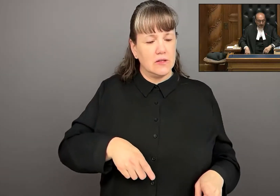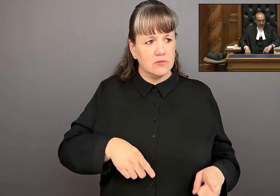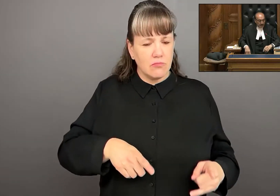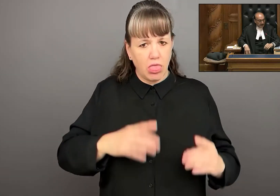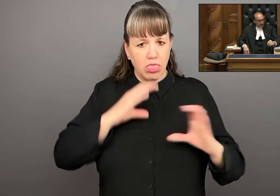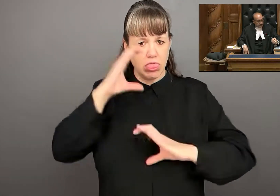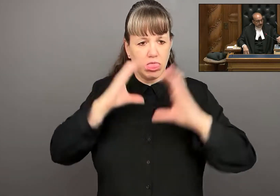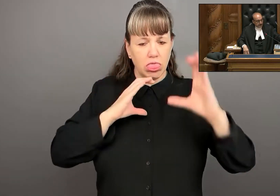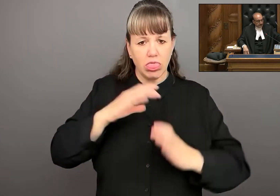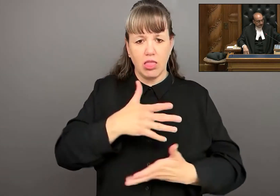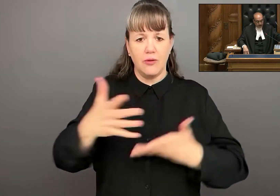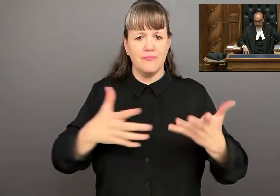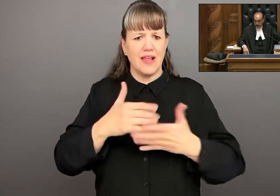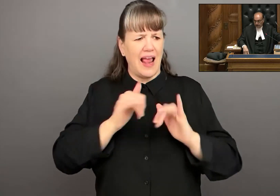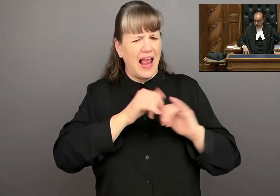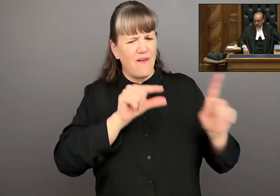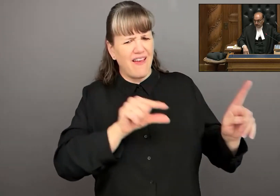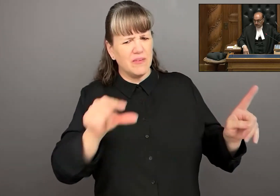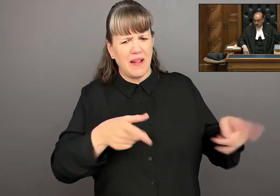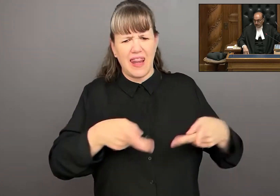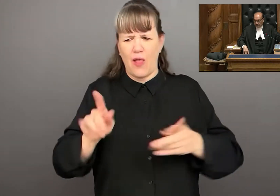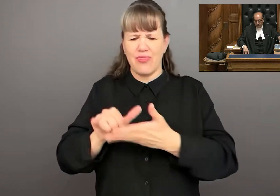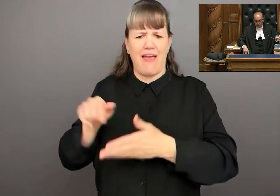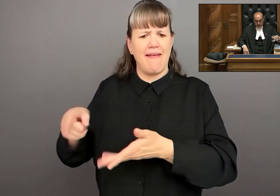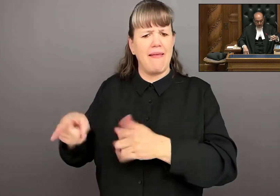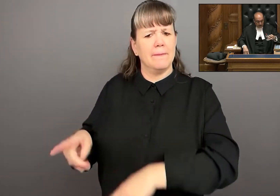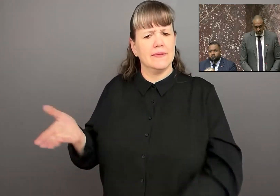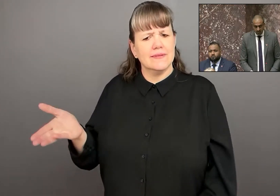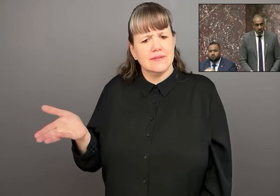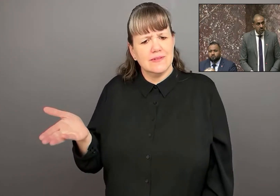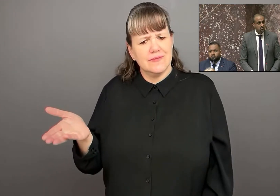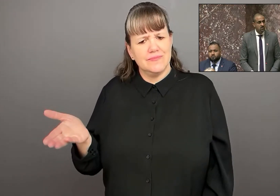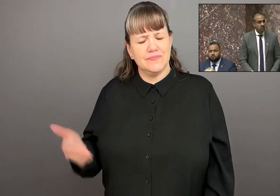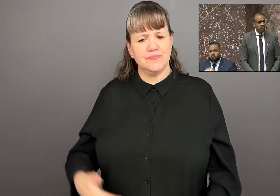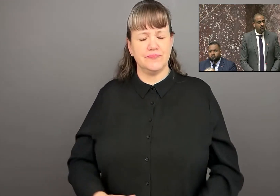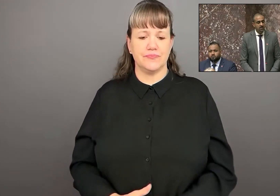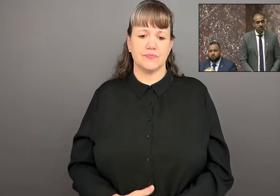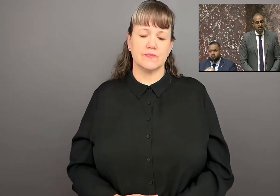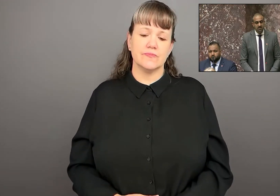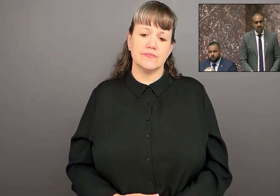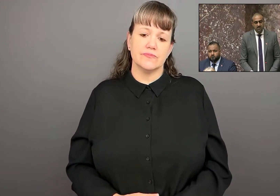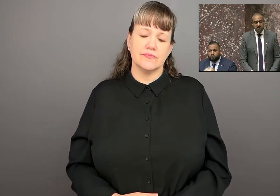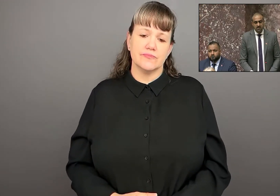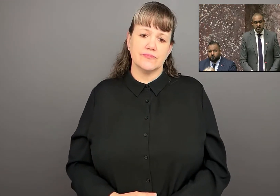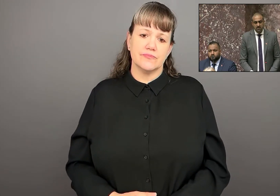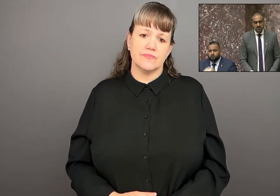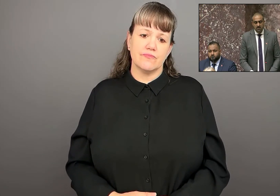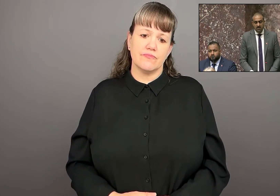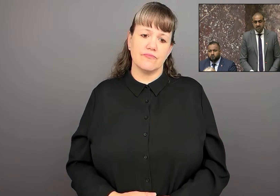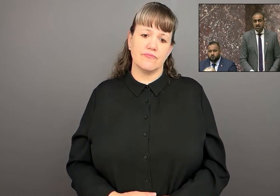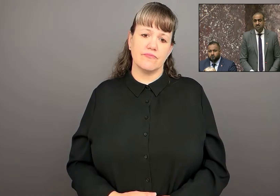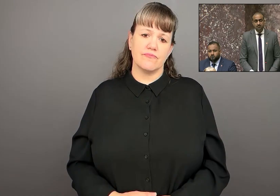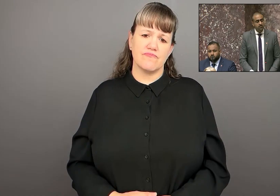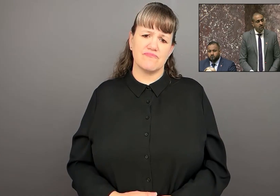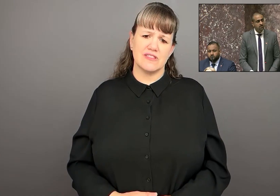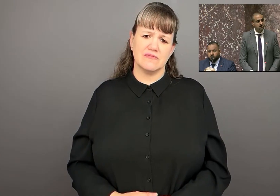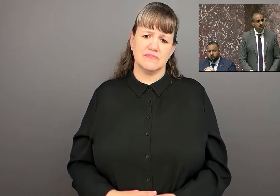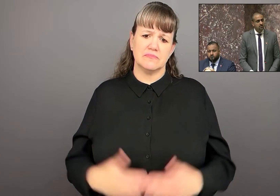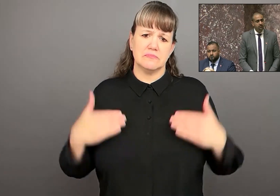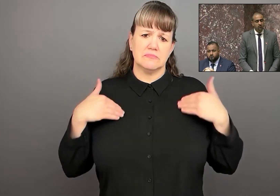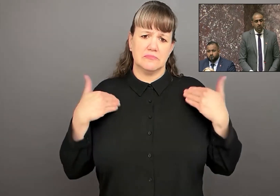Minister of Housing. Thank you so much, Honourable Speaker, and my heart goes out to this family. It's